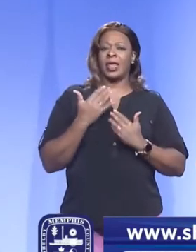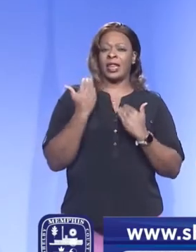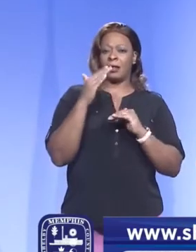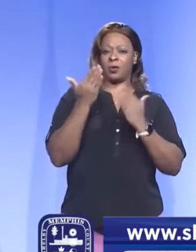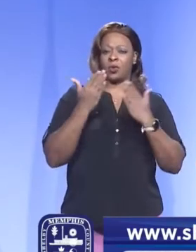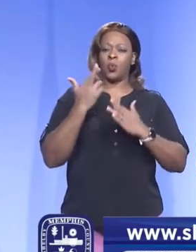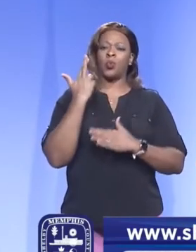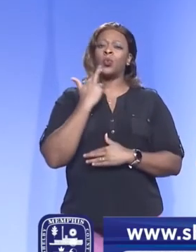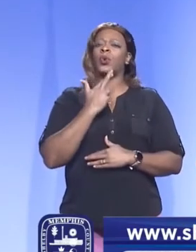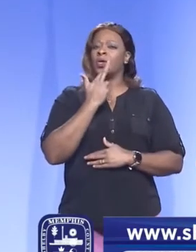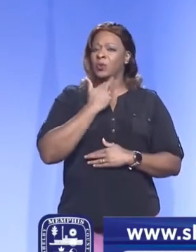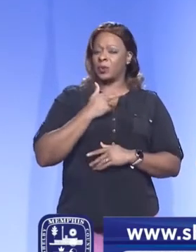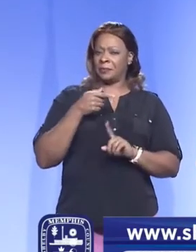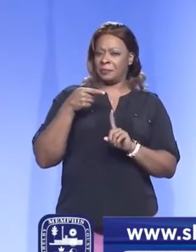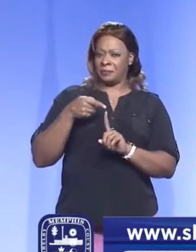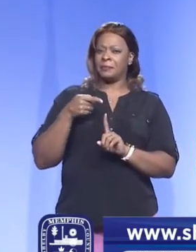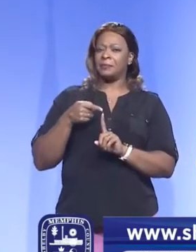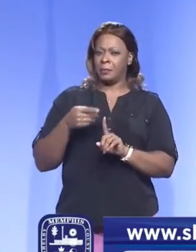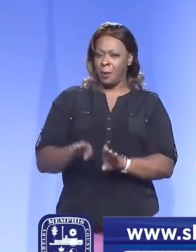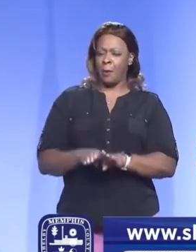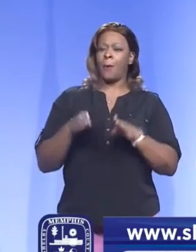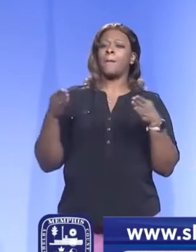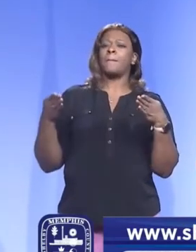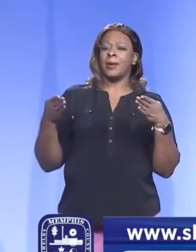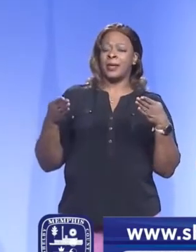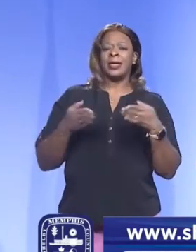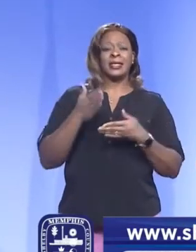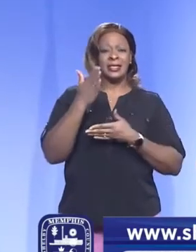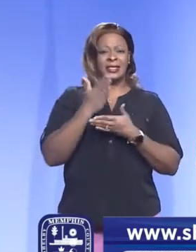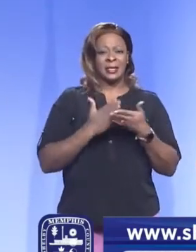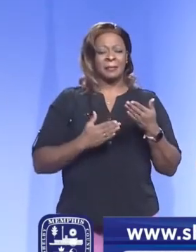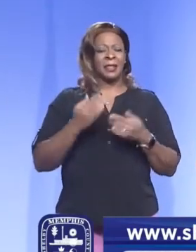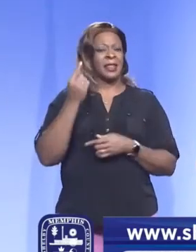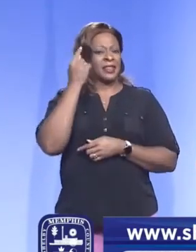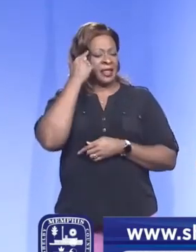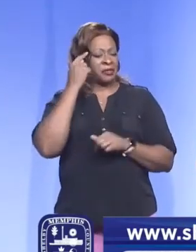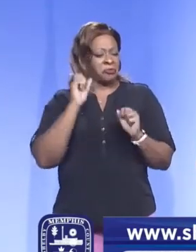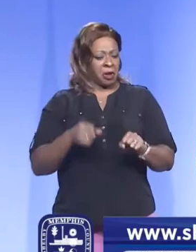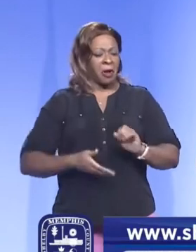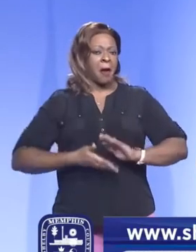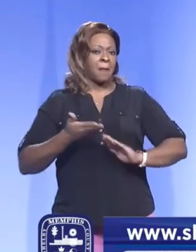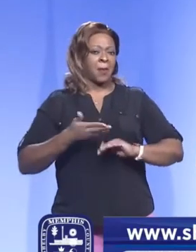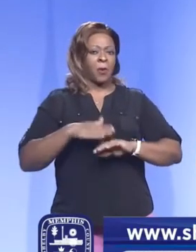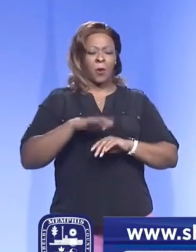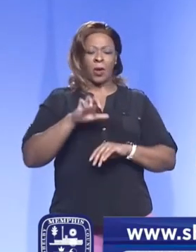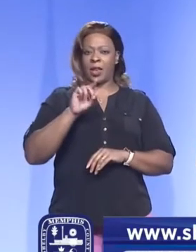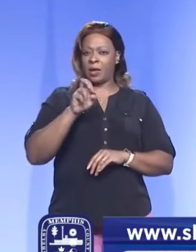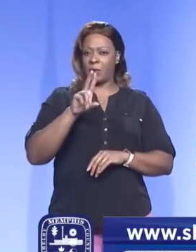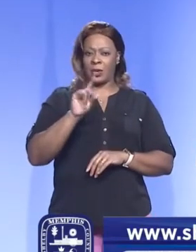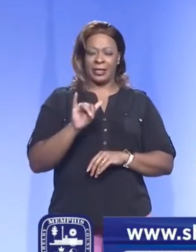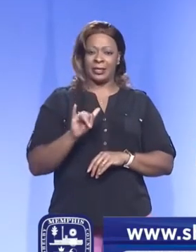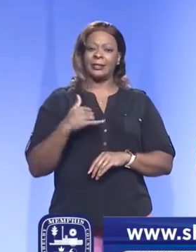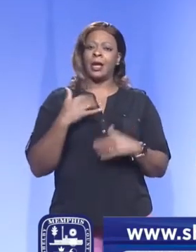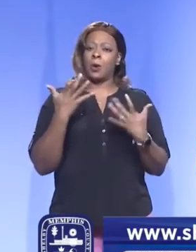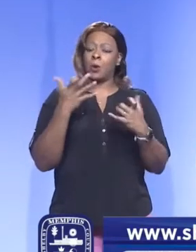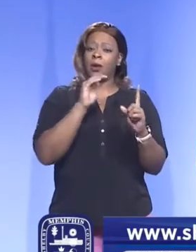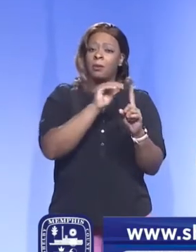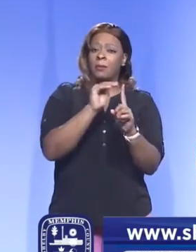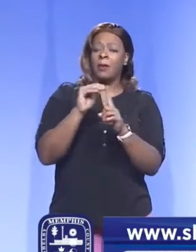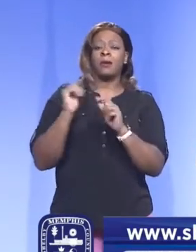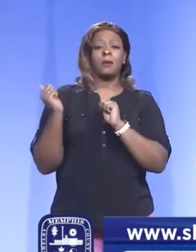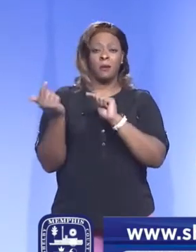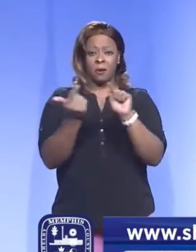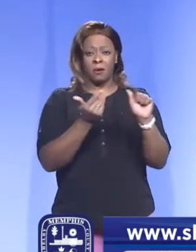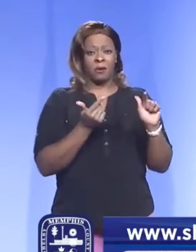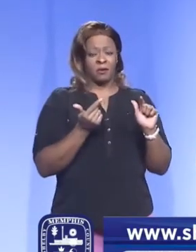service restaurants were open, some thinking that they could operate. And I just want to remind